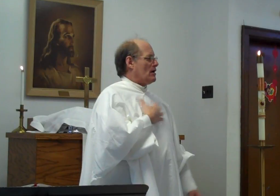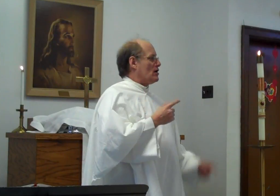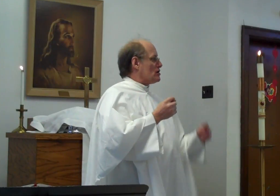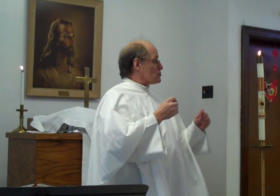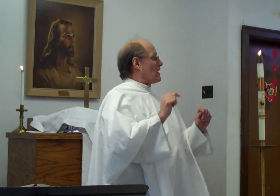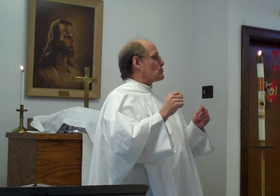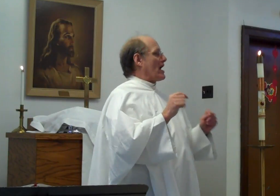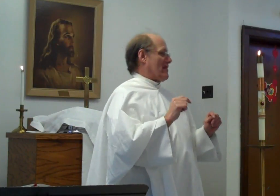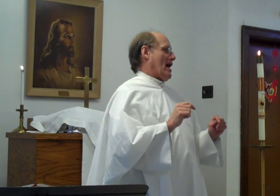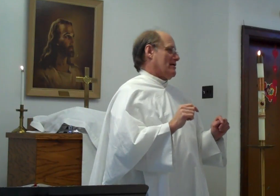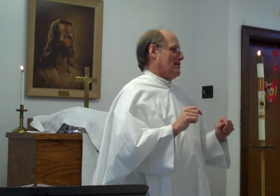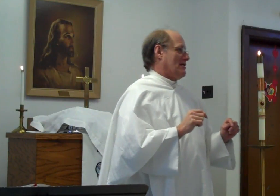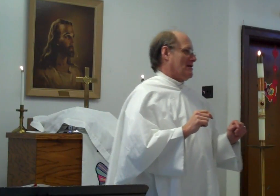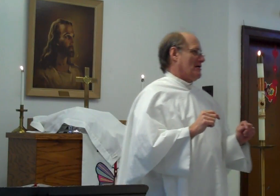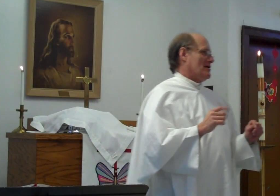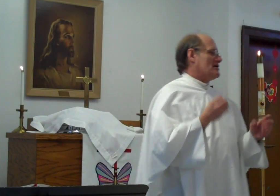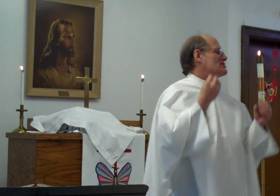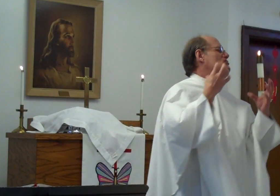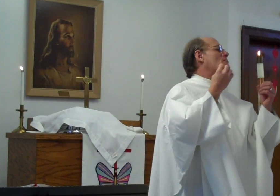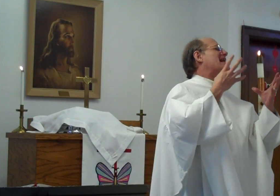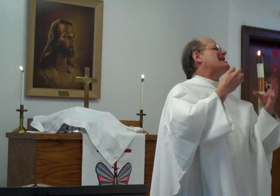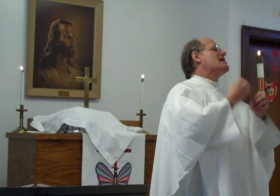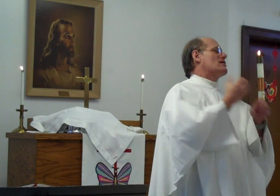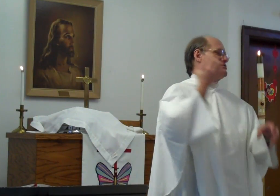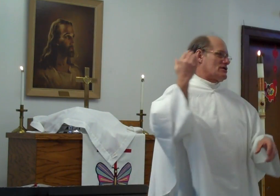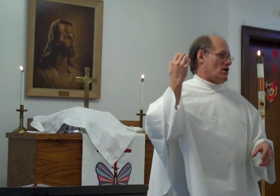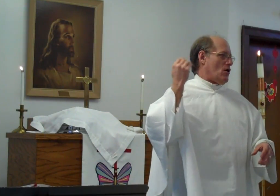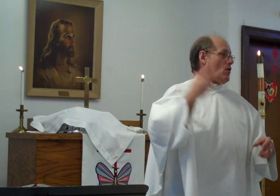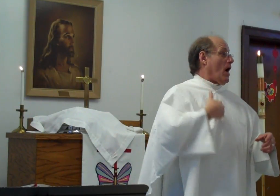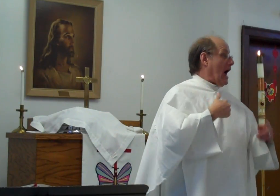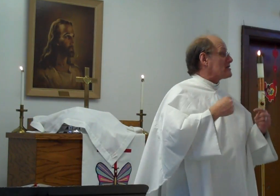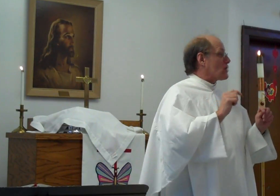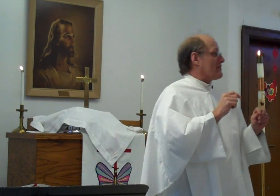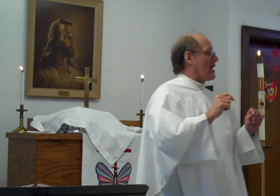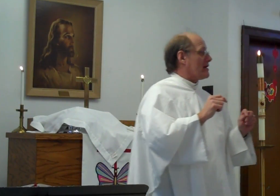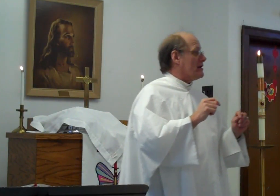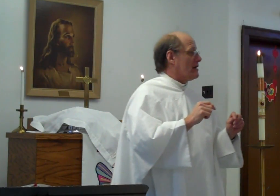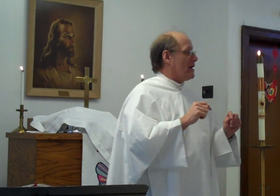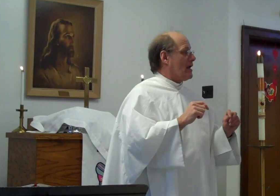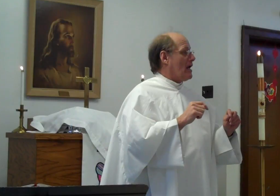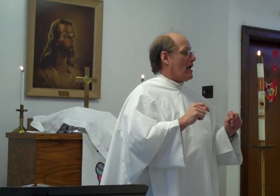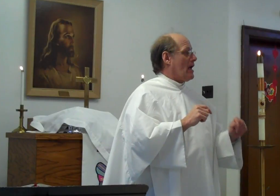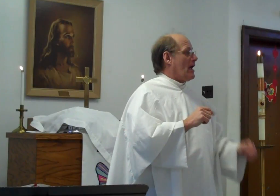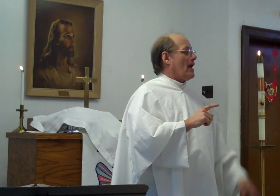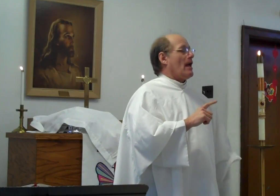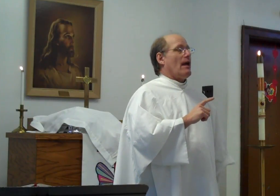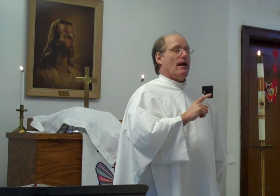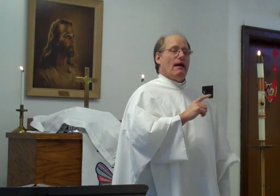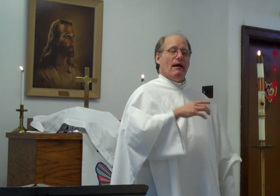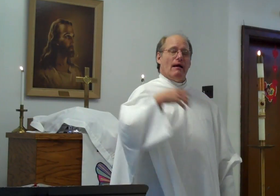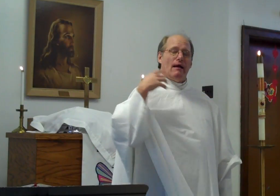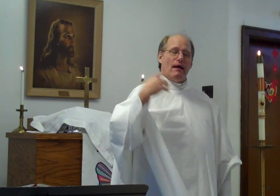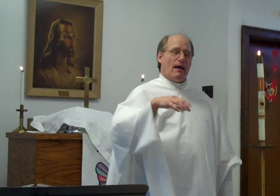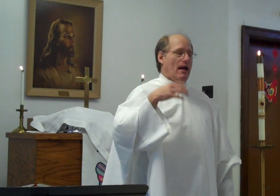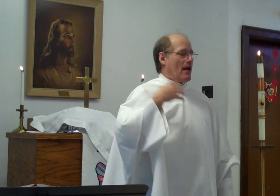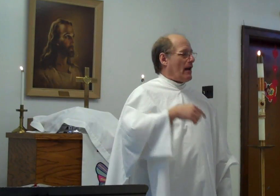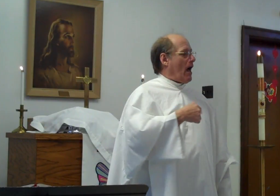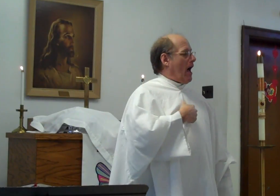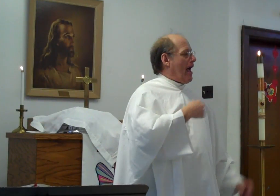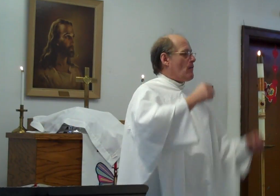So I tried that. So many years ago, I tried that. And I